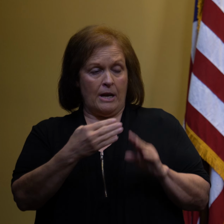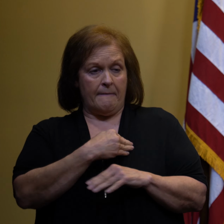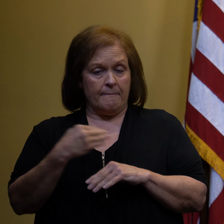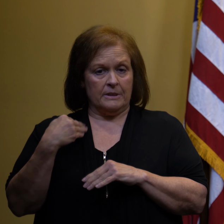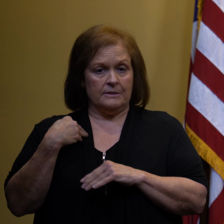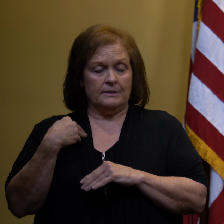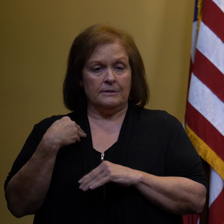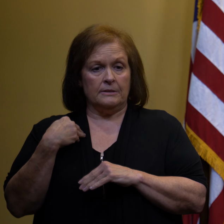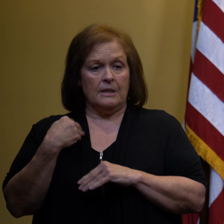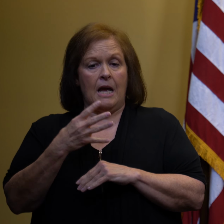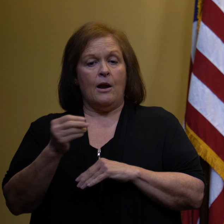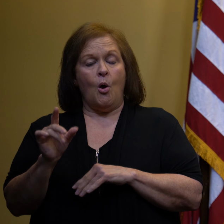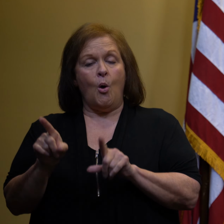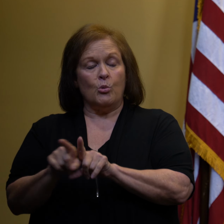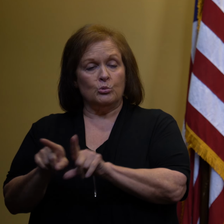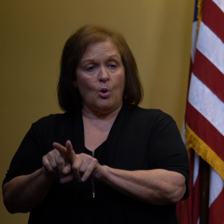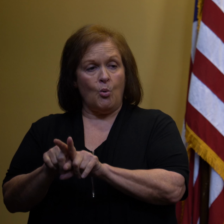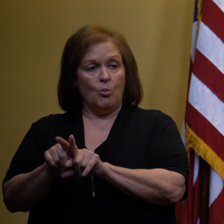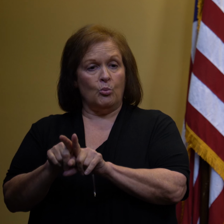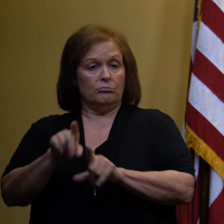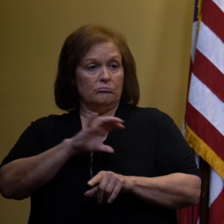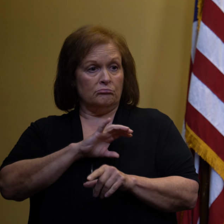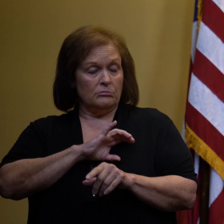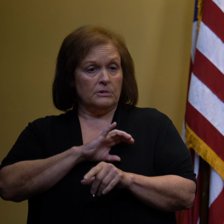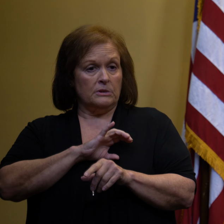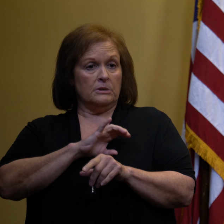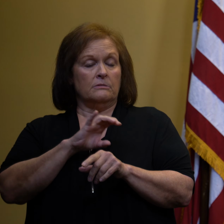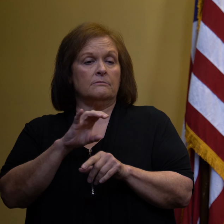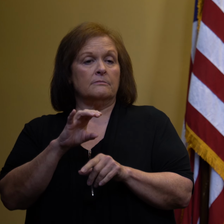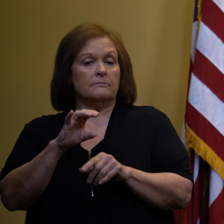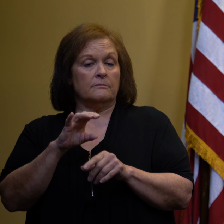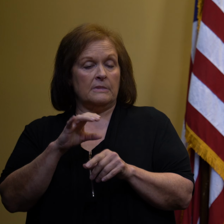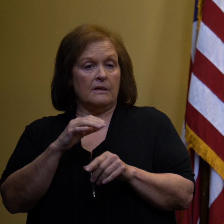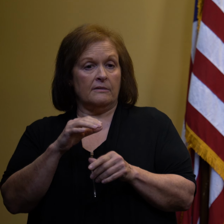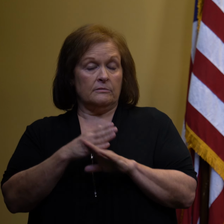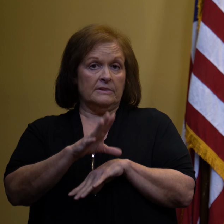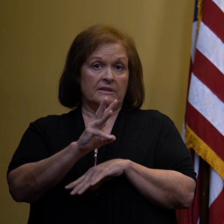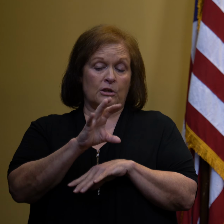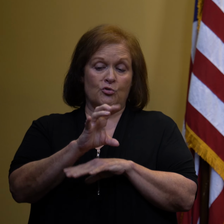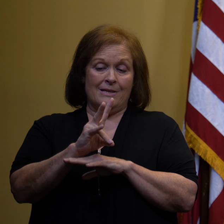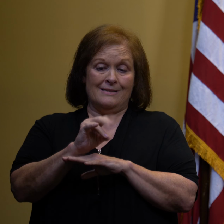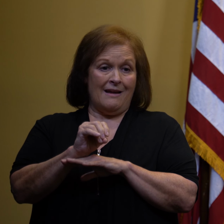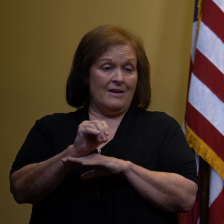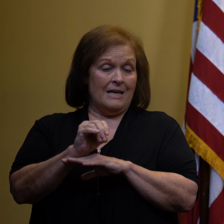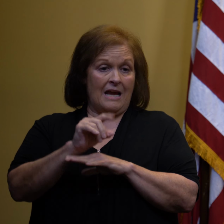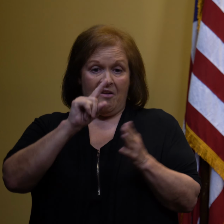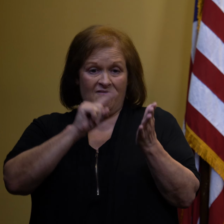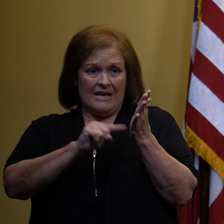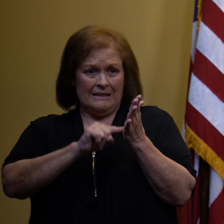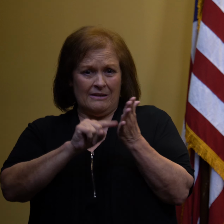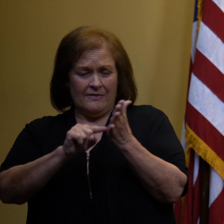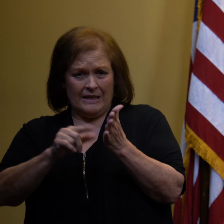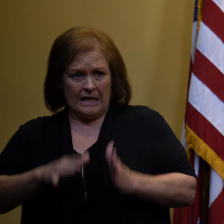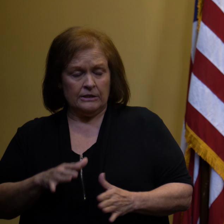and of course our law enforcement partners conducting more than 670 investigations